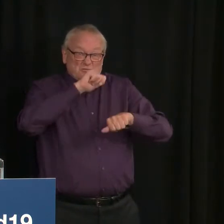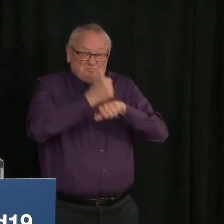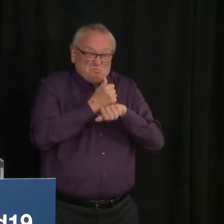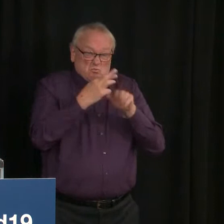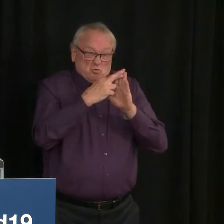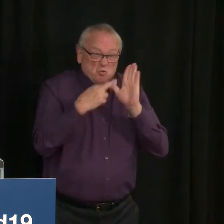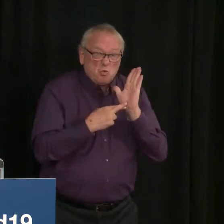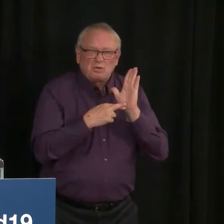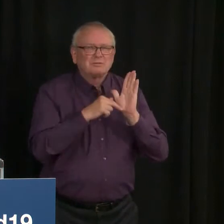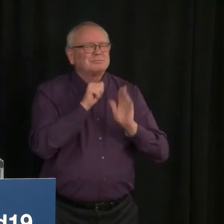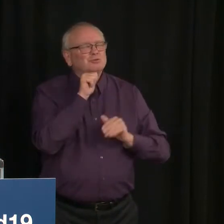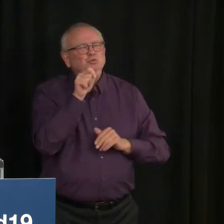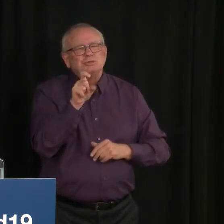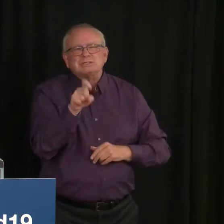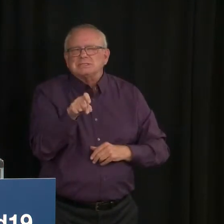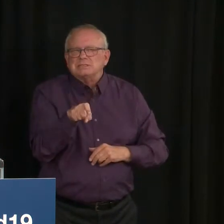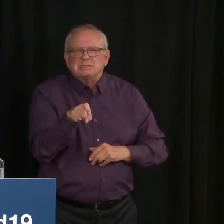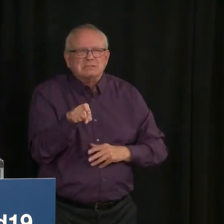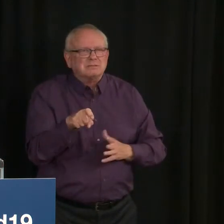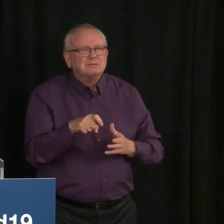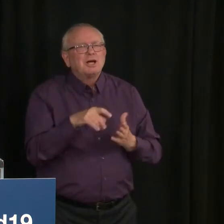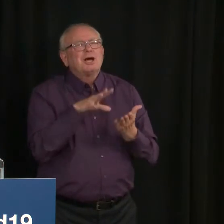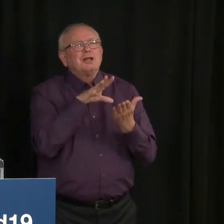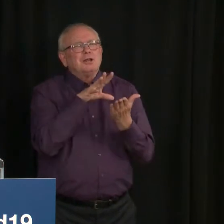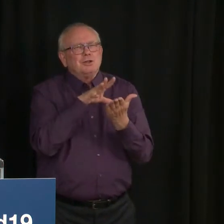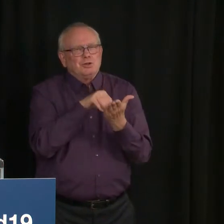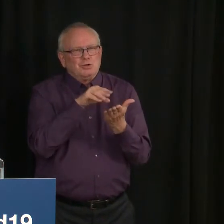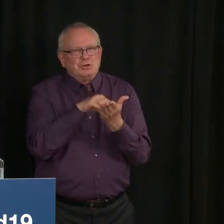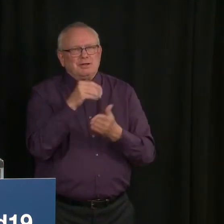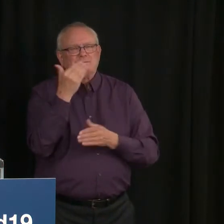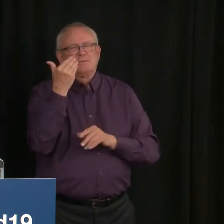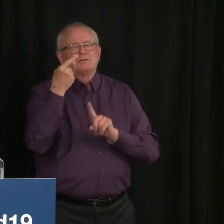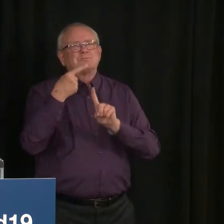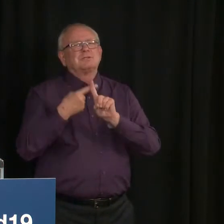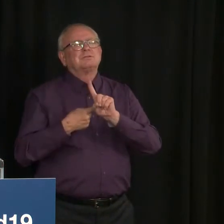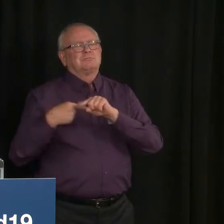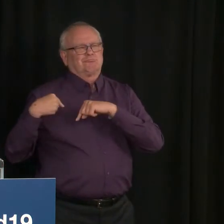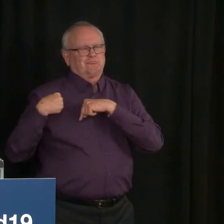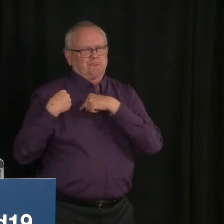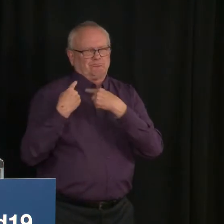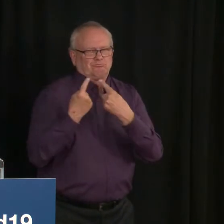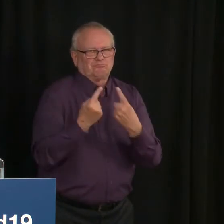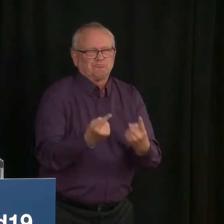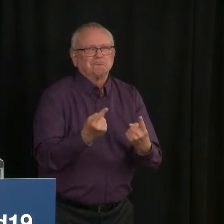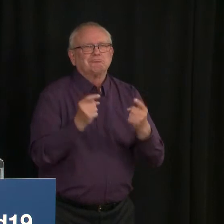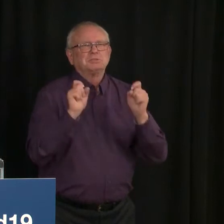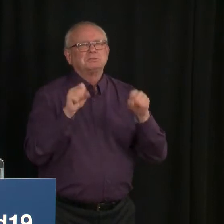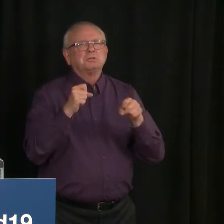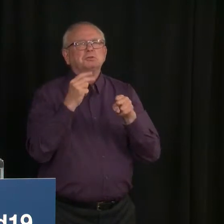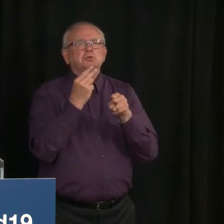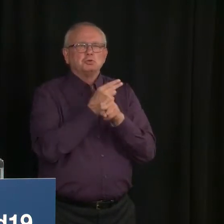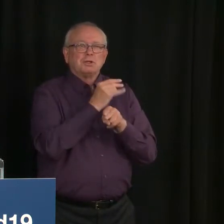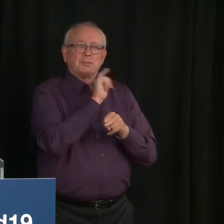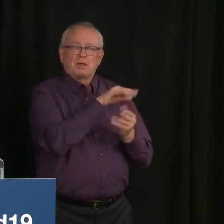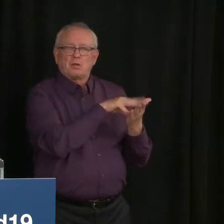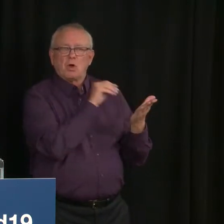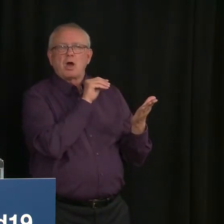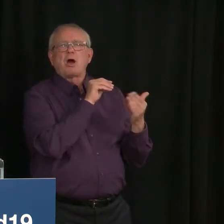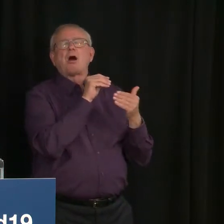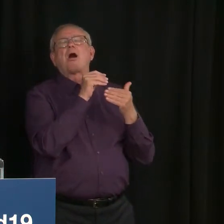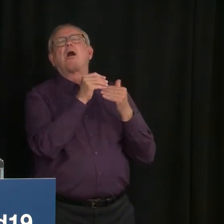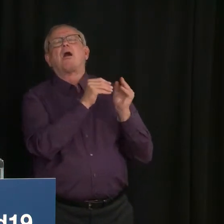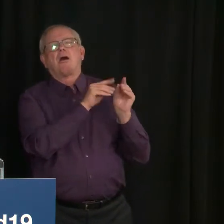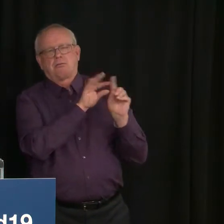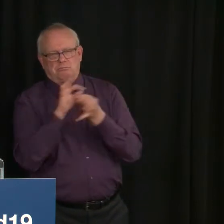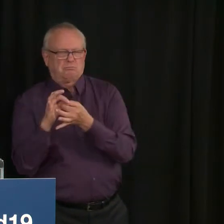reverberations to help us to protect each other in that going forward time. Operator, could you put through the second last